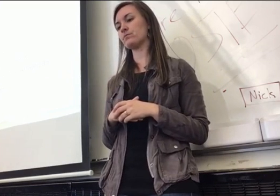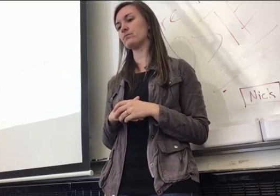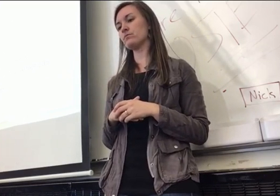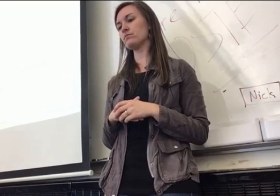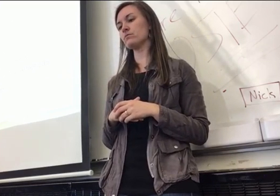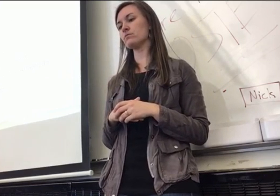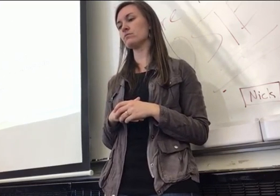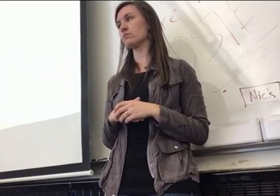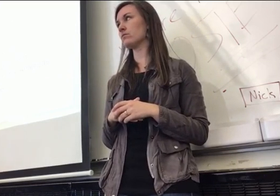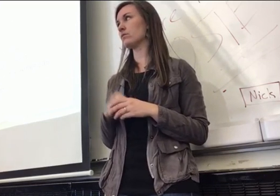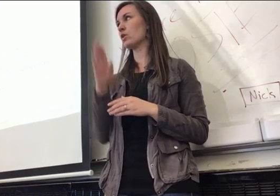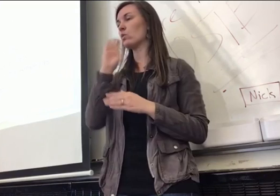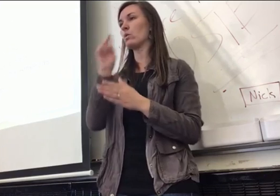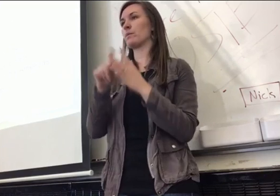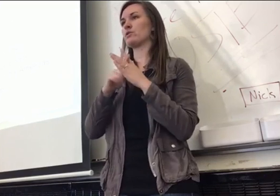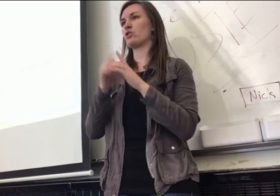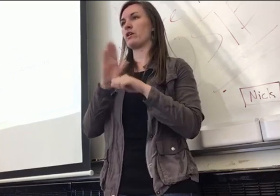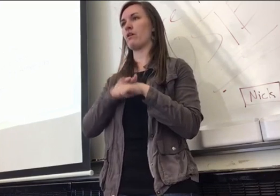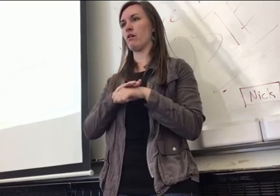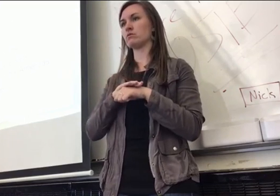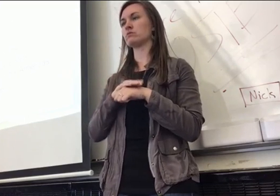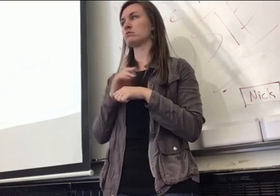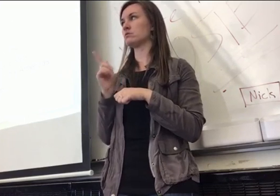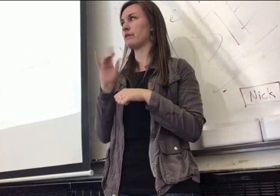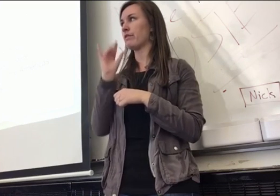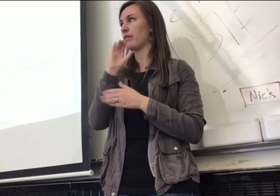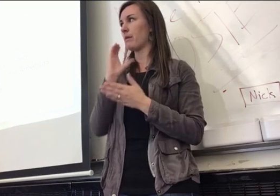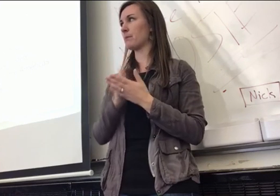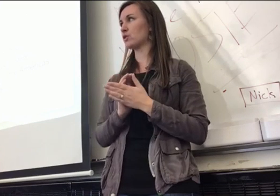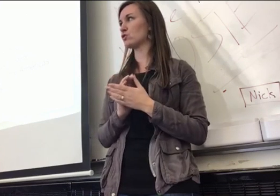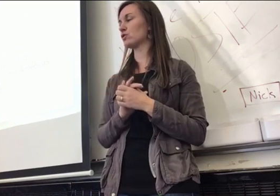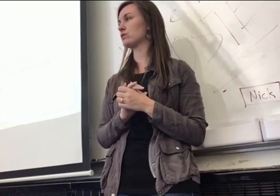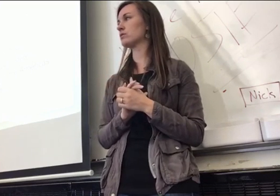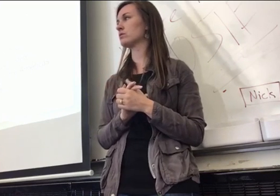And we're going to be starting on this one right here.